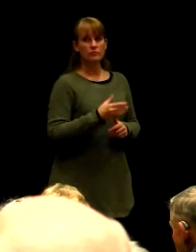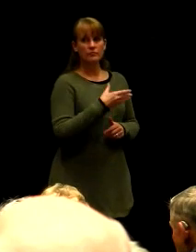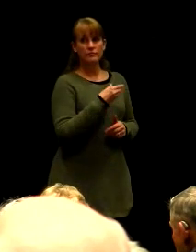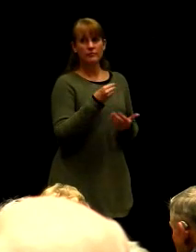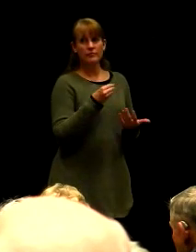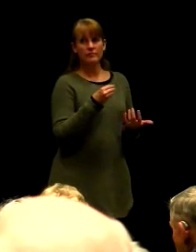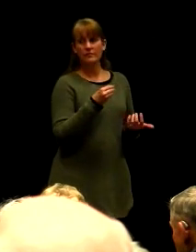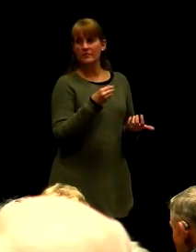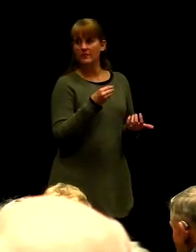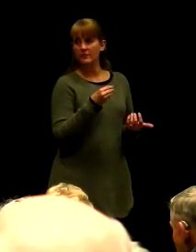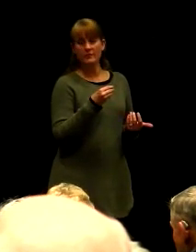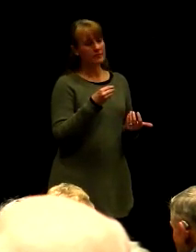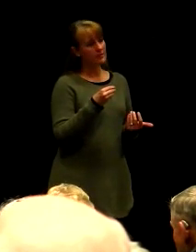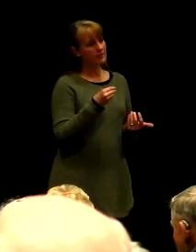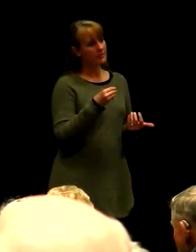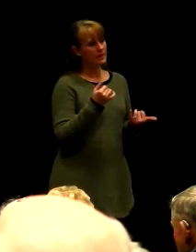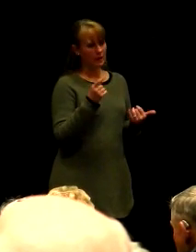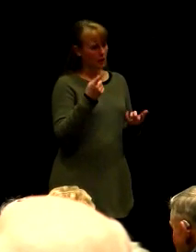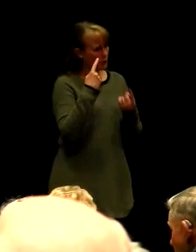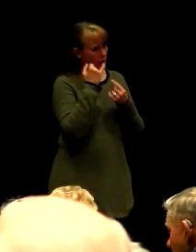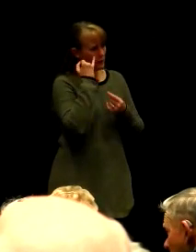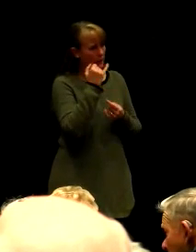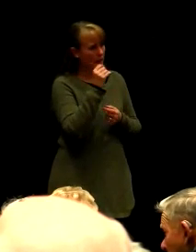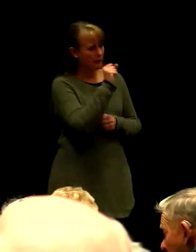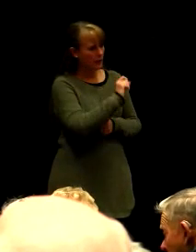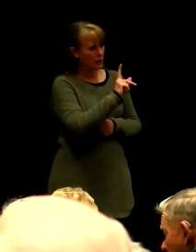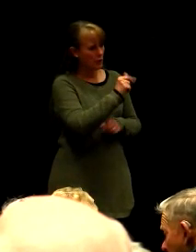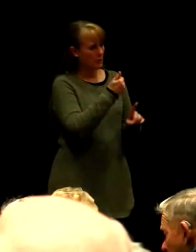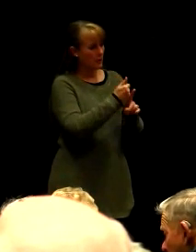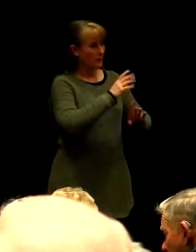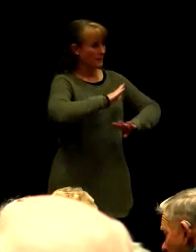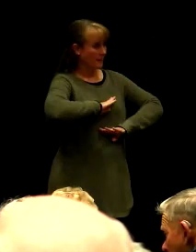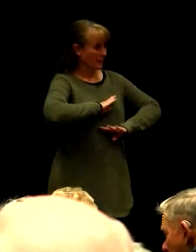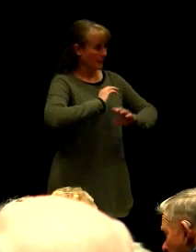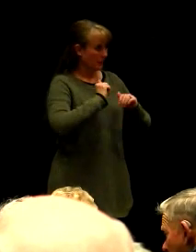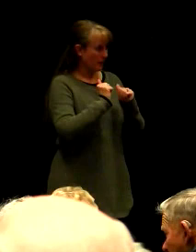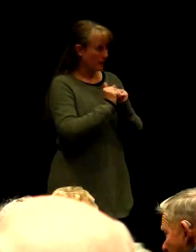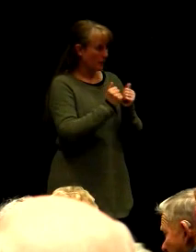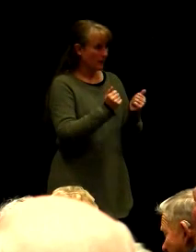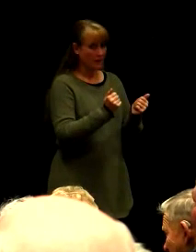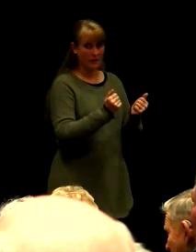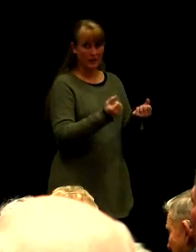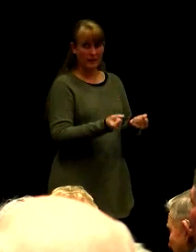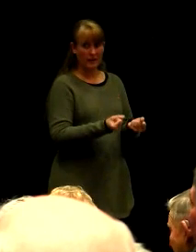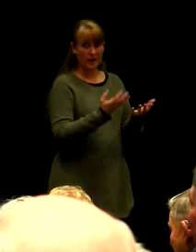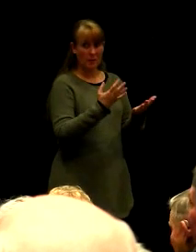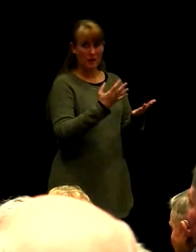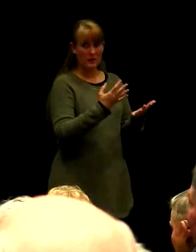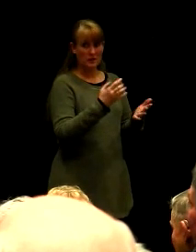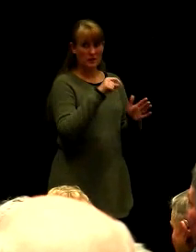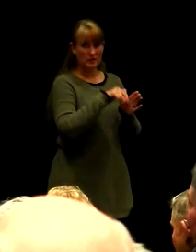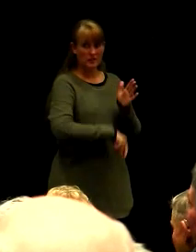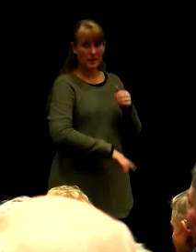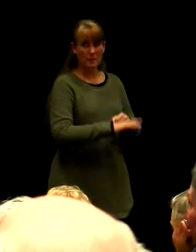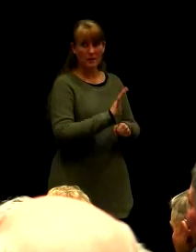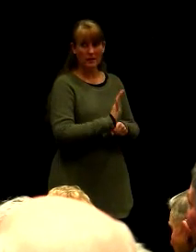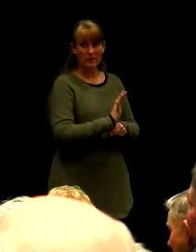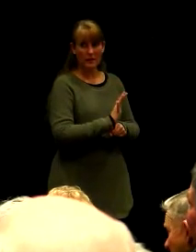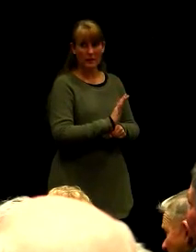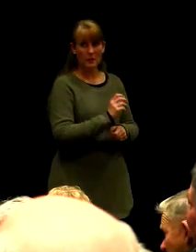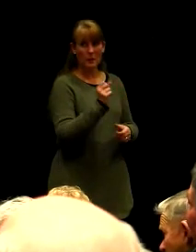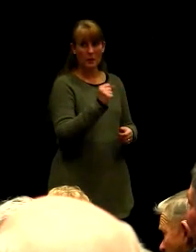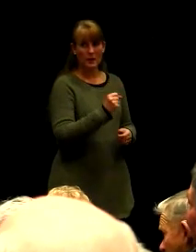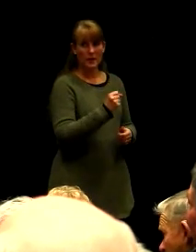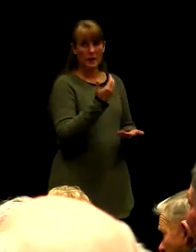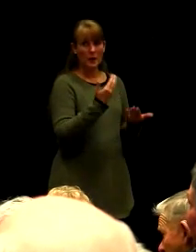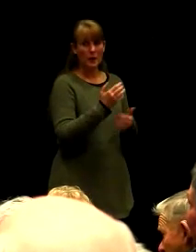And are you wondering if Kubrick was satisfied with the scope of this film, or is he...